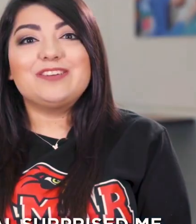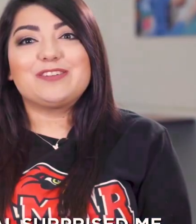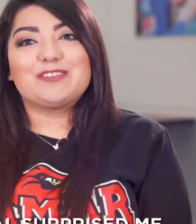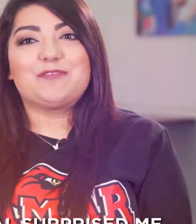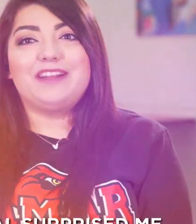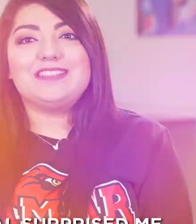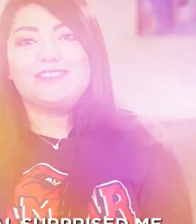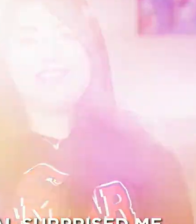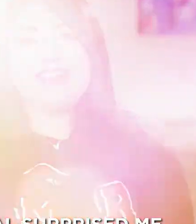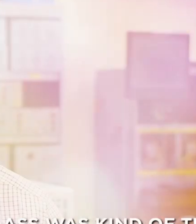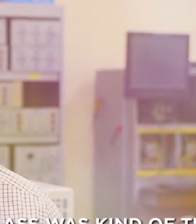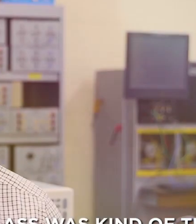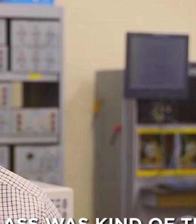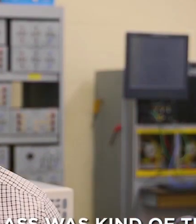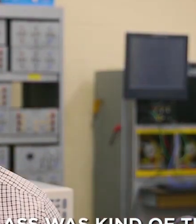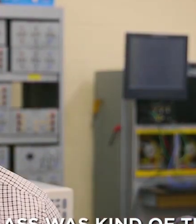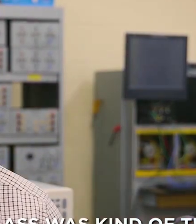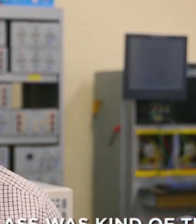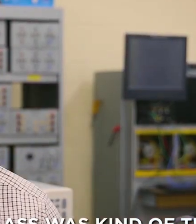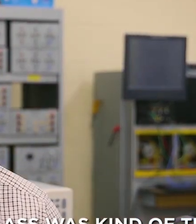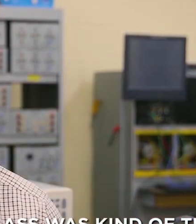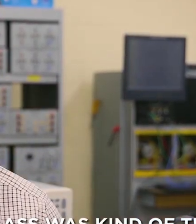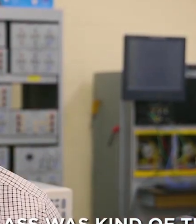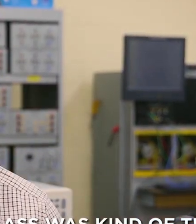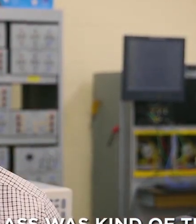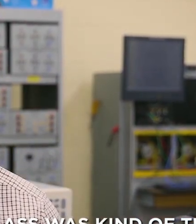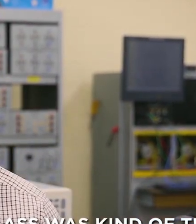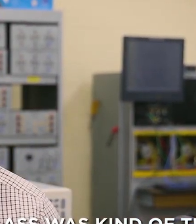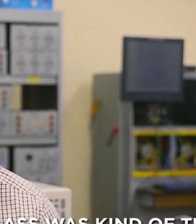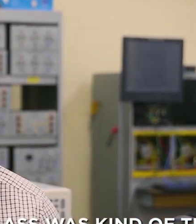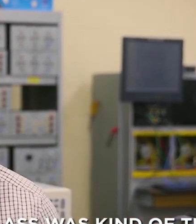Lamar in general surprised me. The first week of